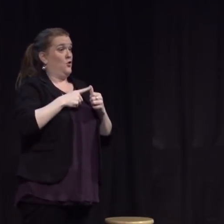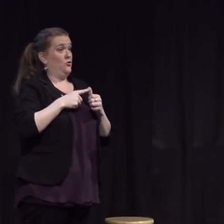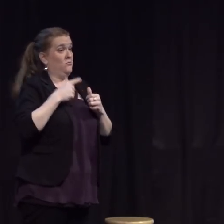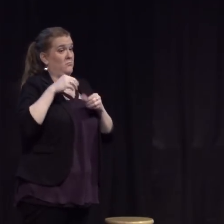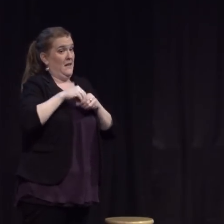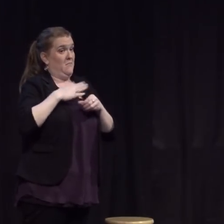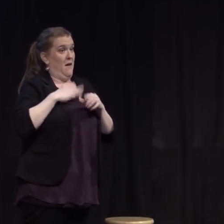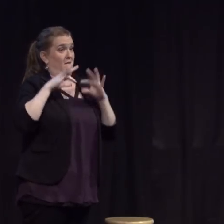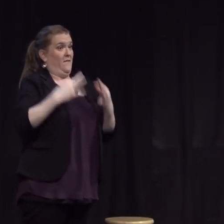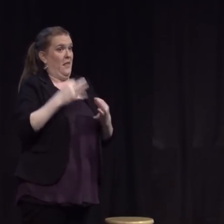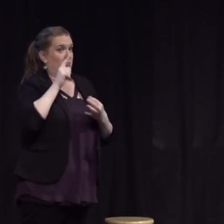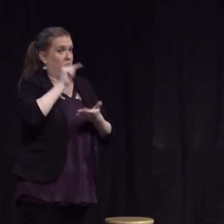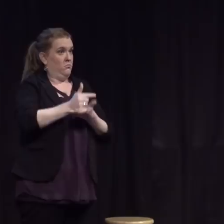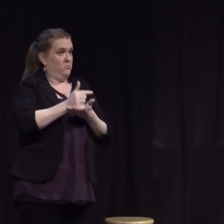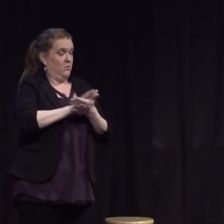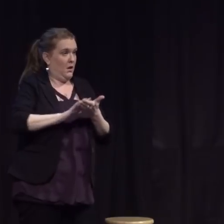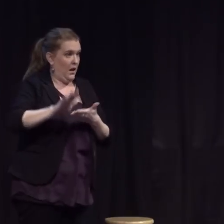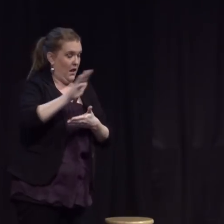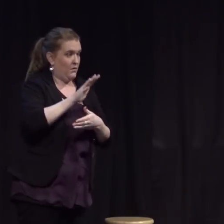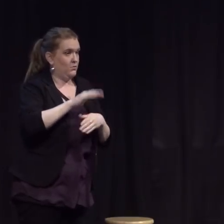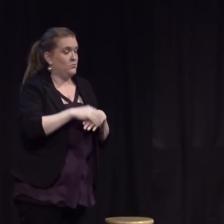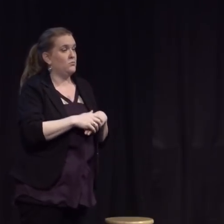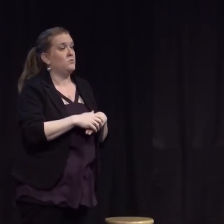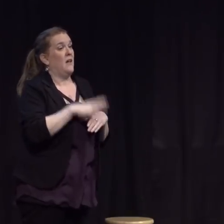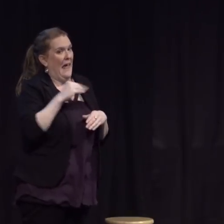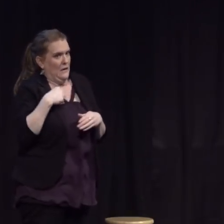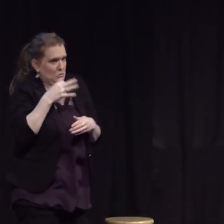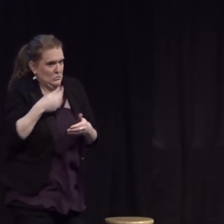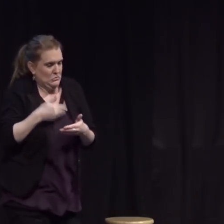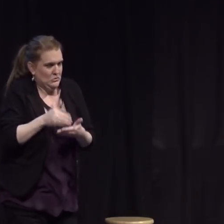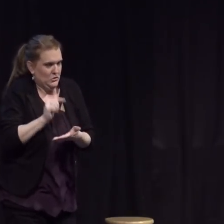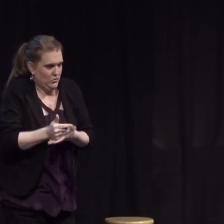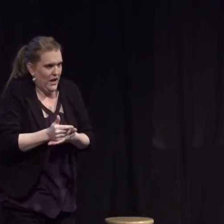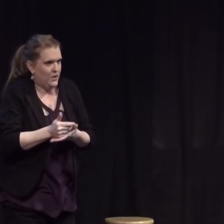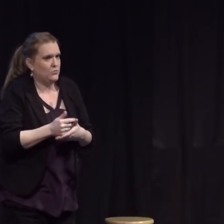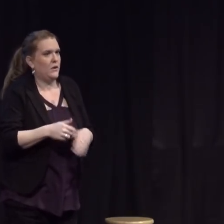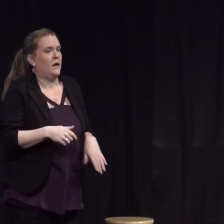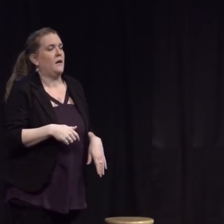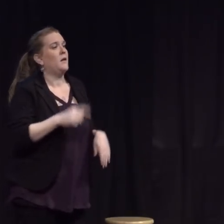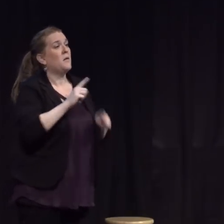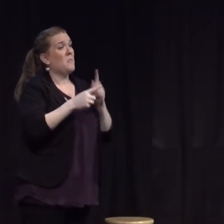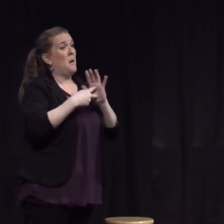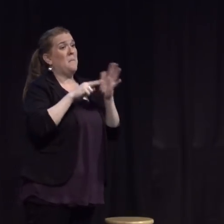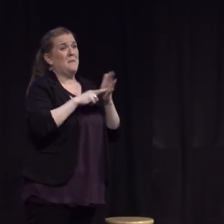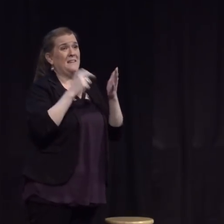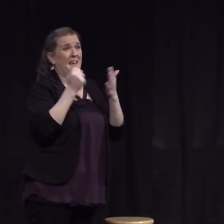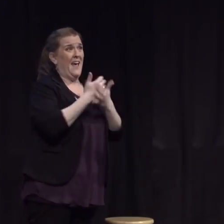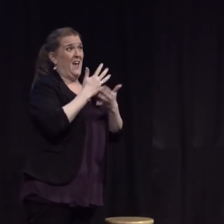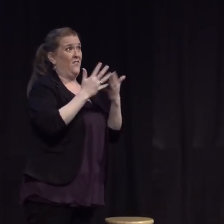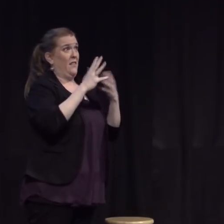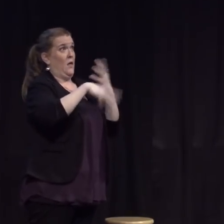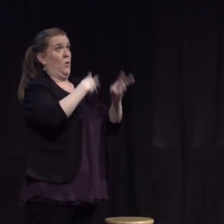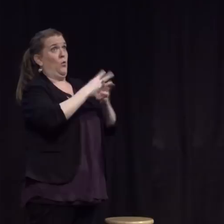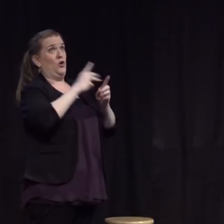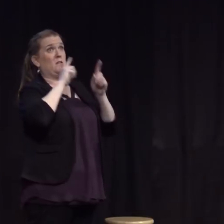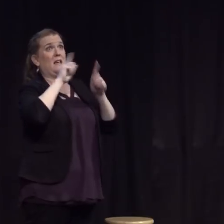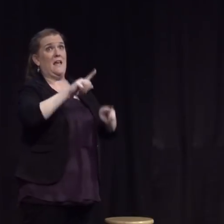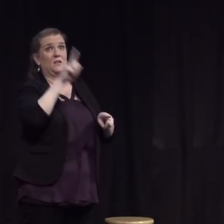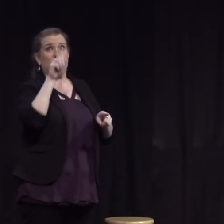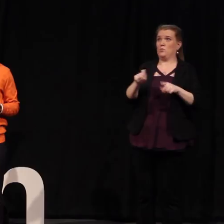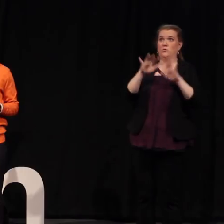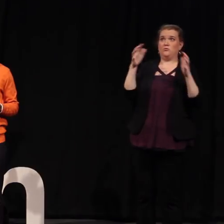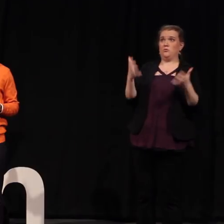I held about college, about careers, and about life as a whole were not answered in isolation. They were answered by my